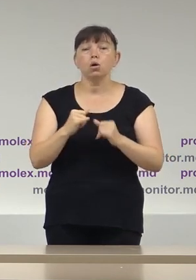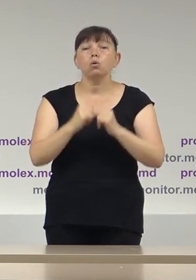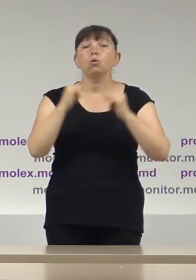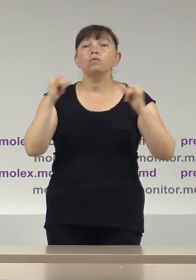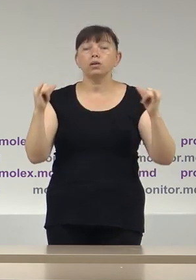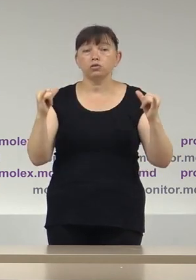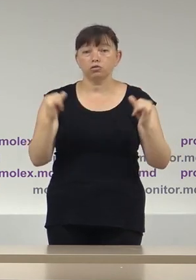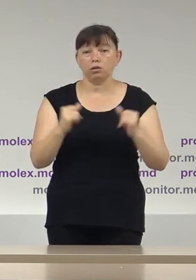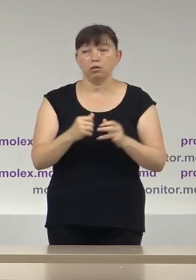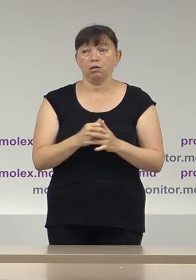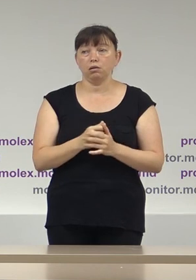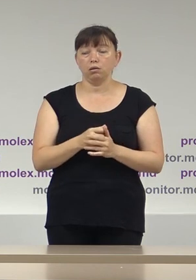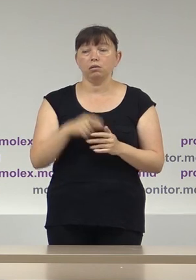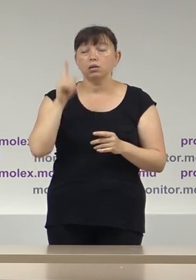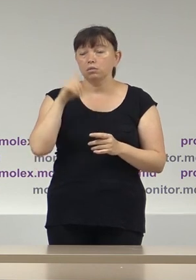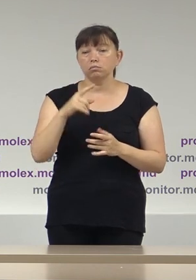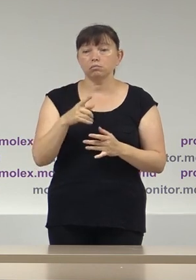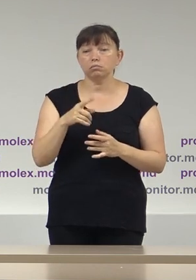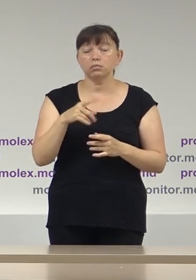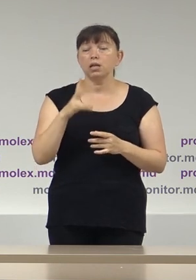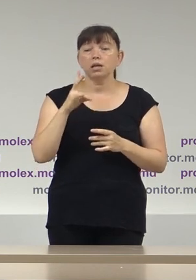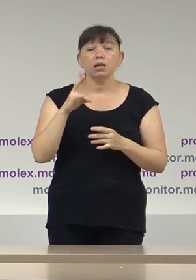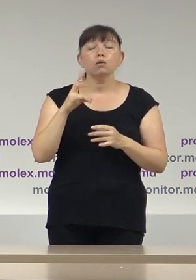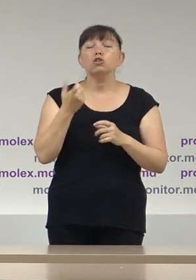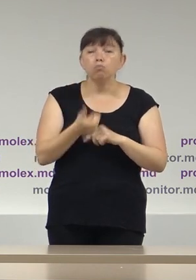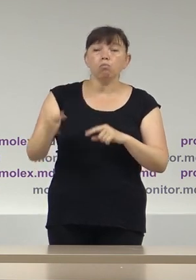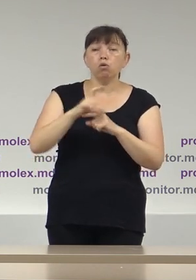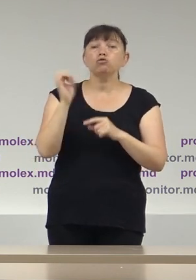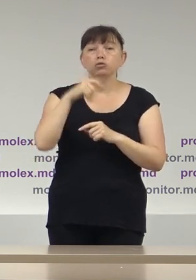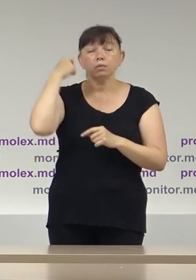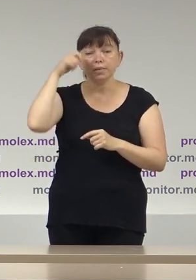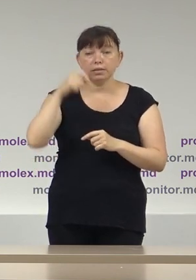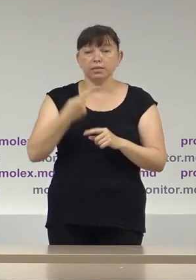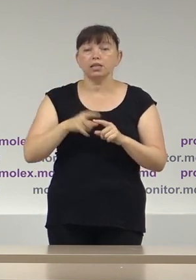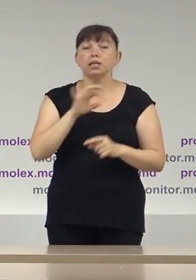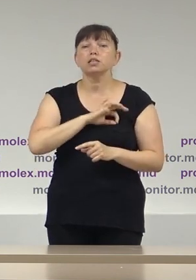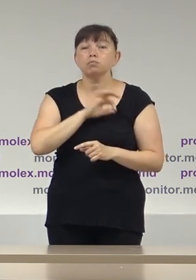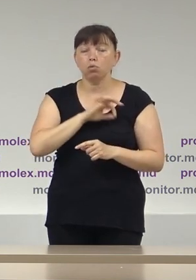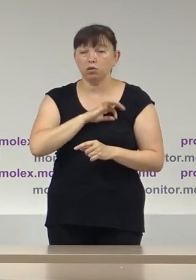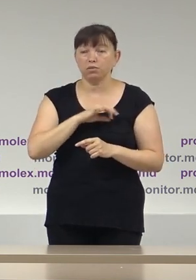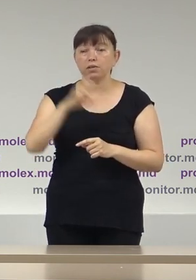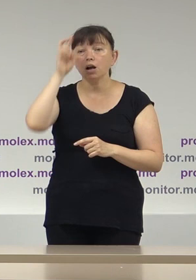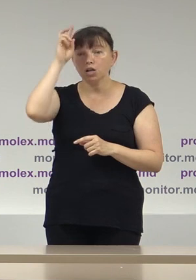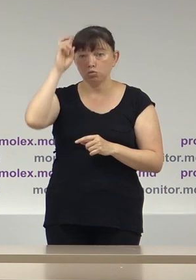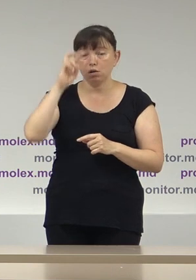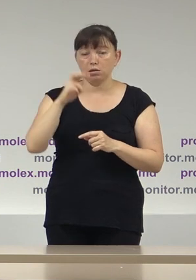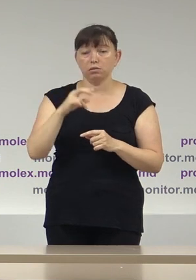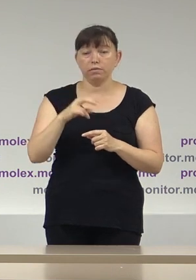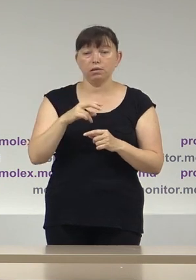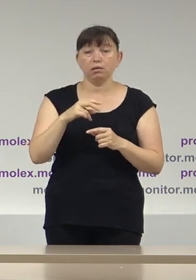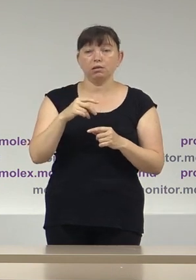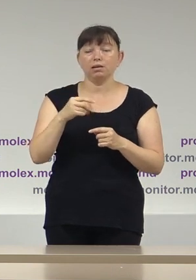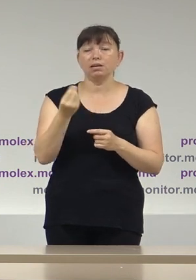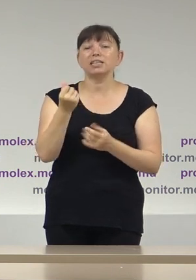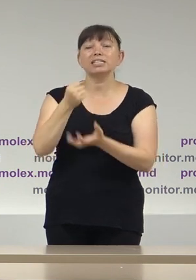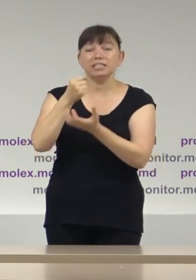it is still worrying that we have a dramatic increase, even more than during the presidential elections, of the case of